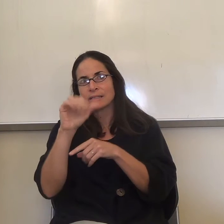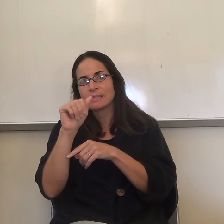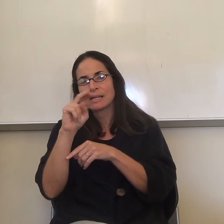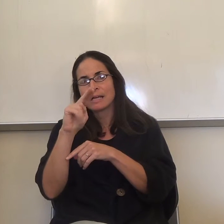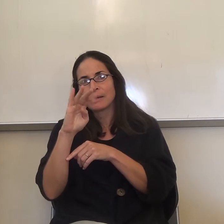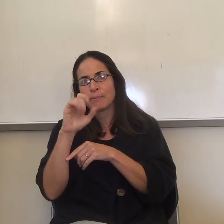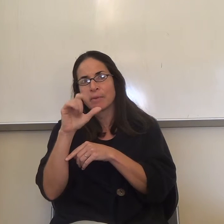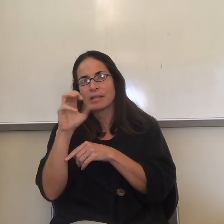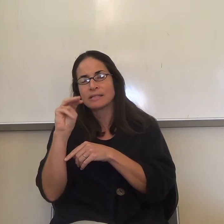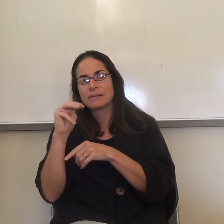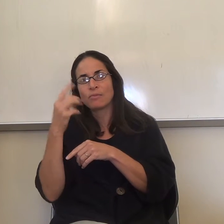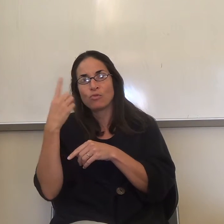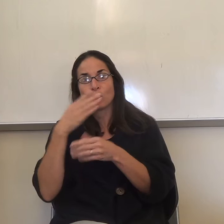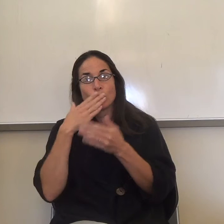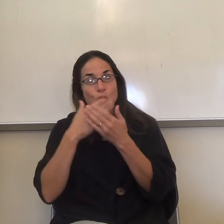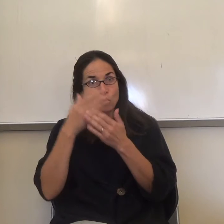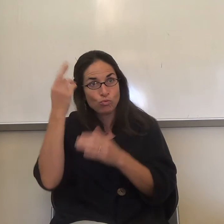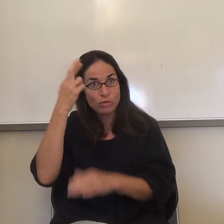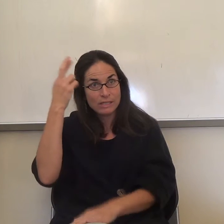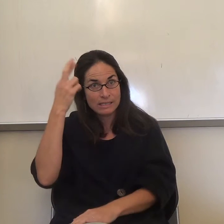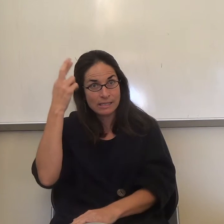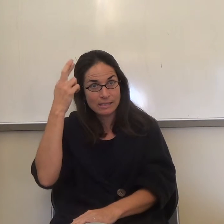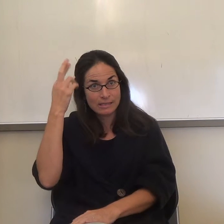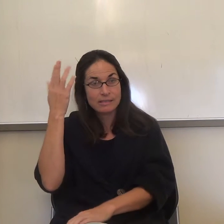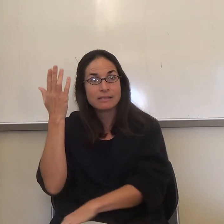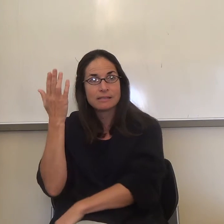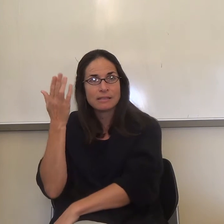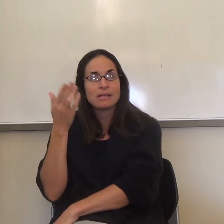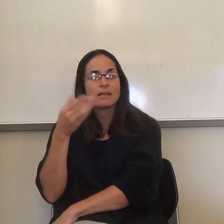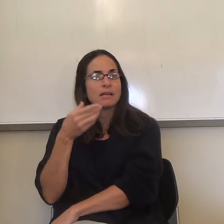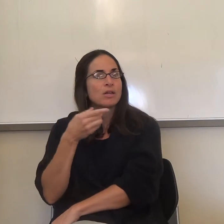good reasons. What's your question?